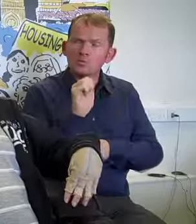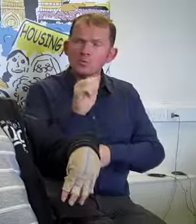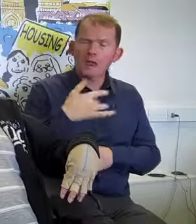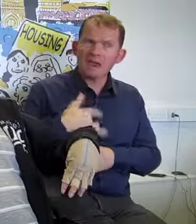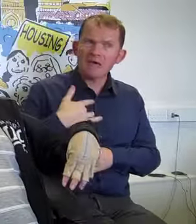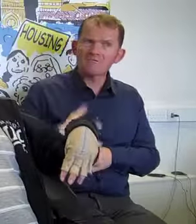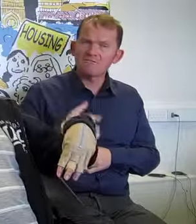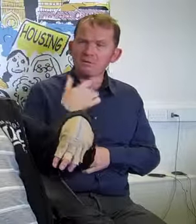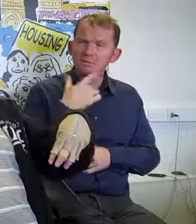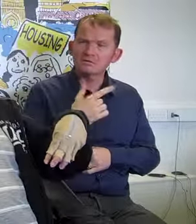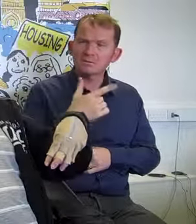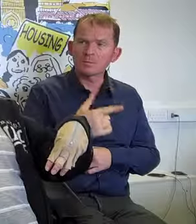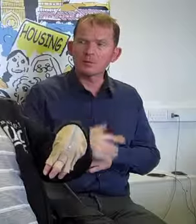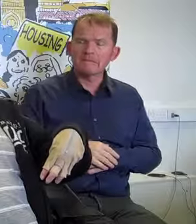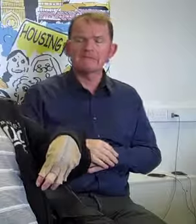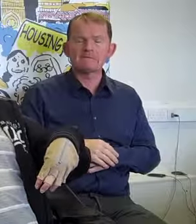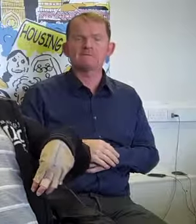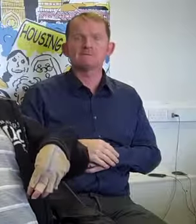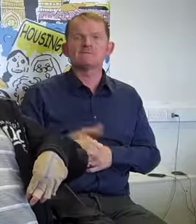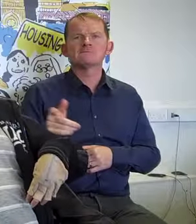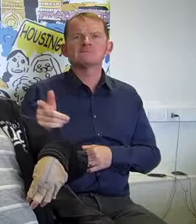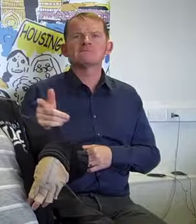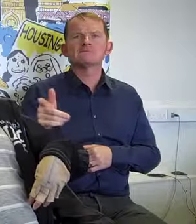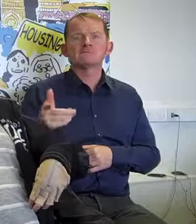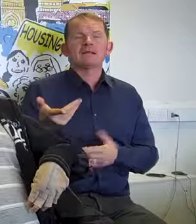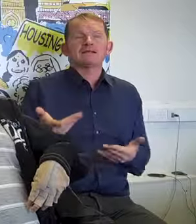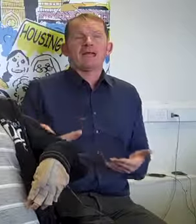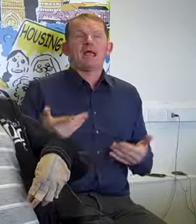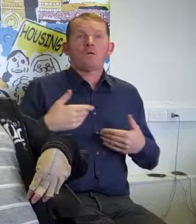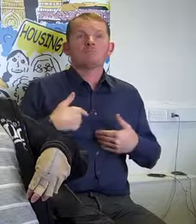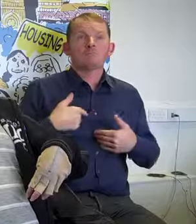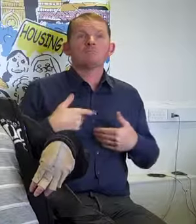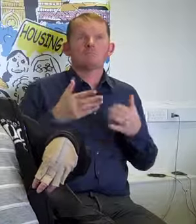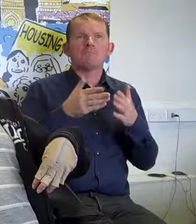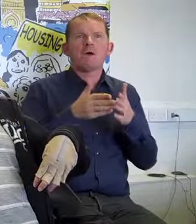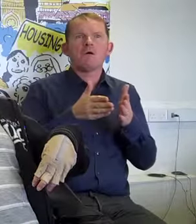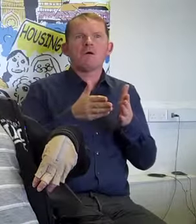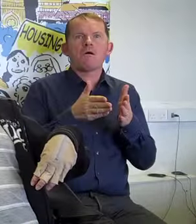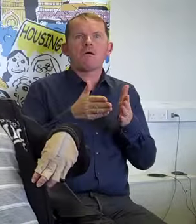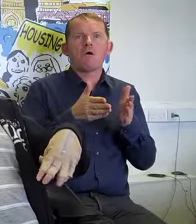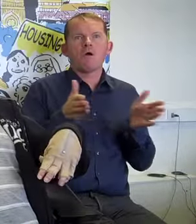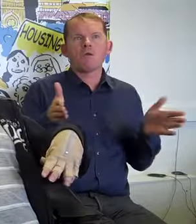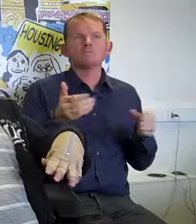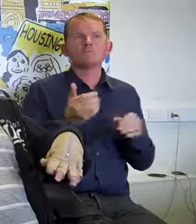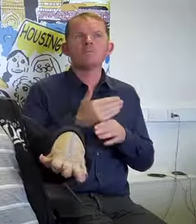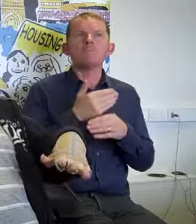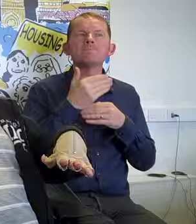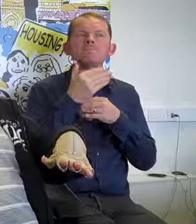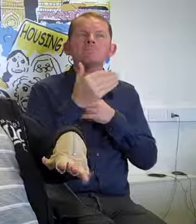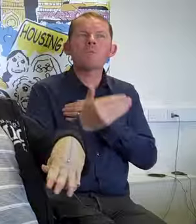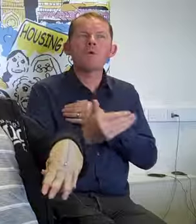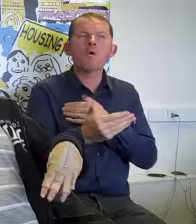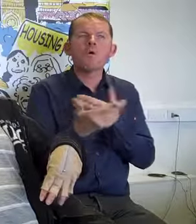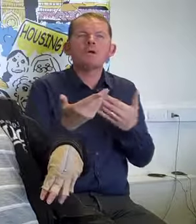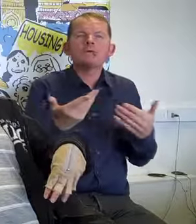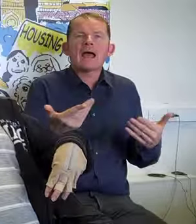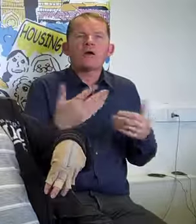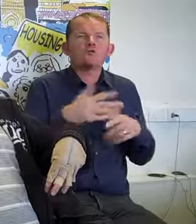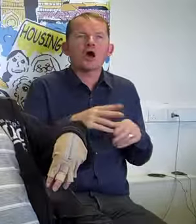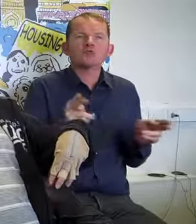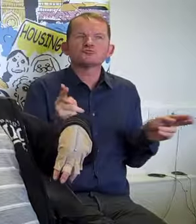Yeah, I'm open to doing a lot more now because I'm not as restricted.